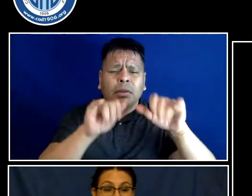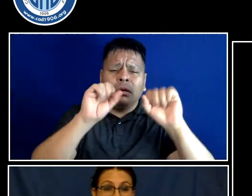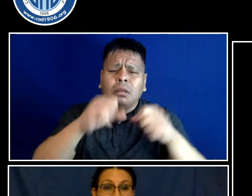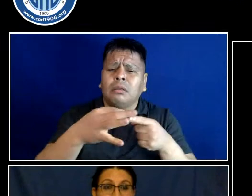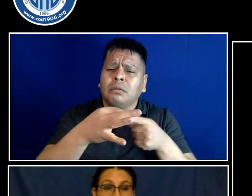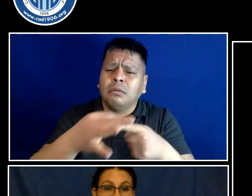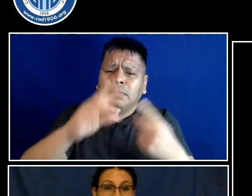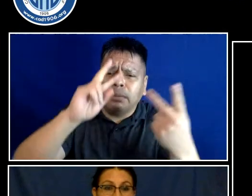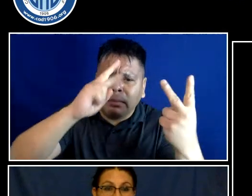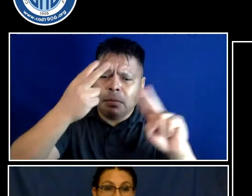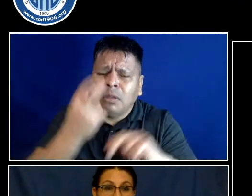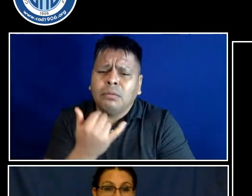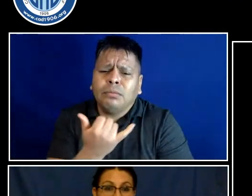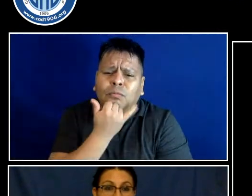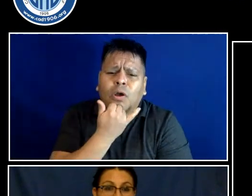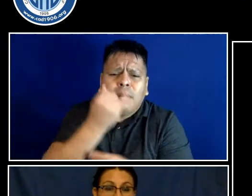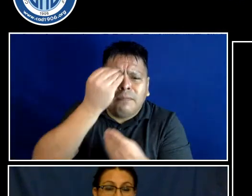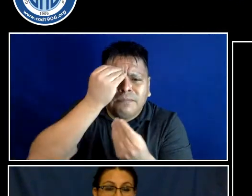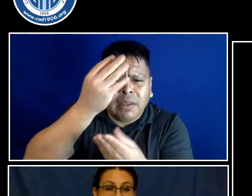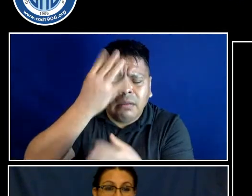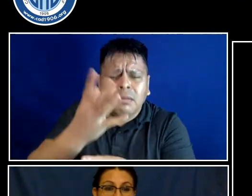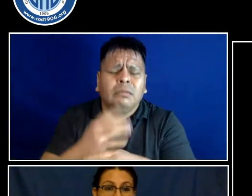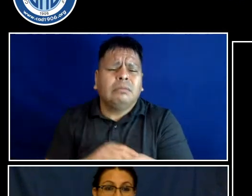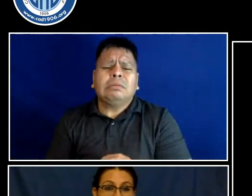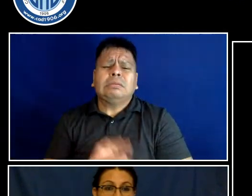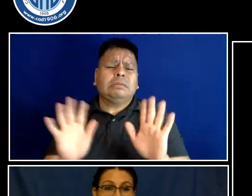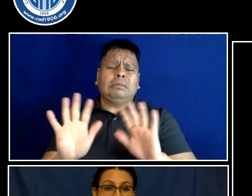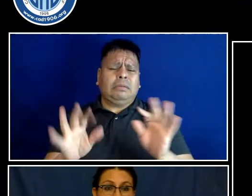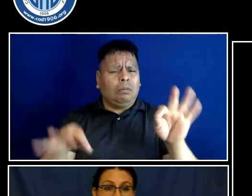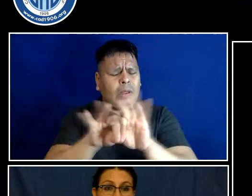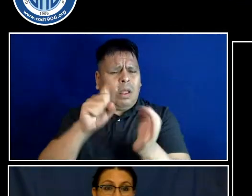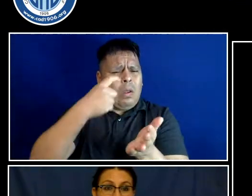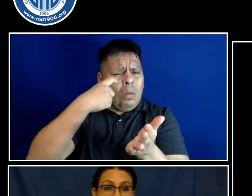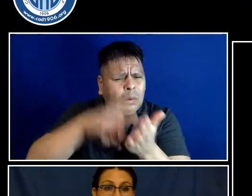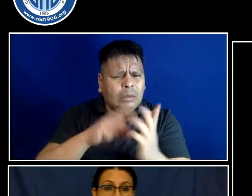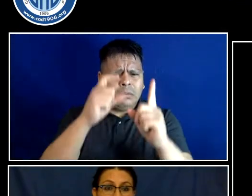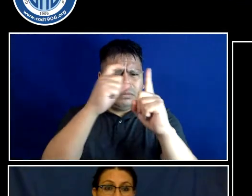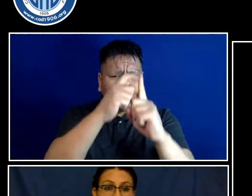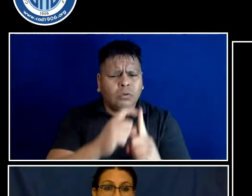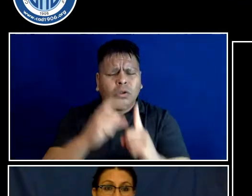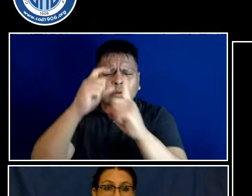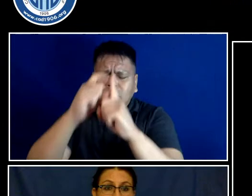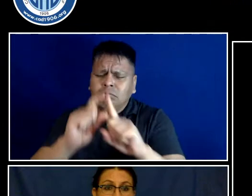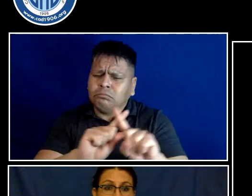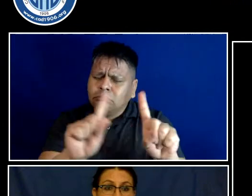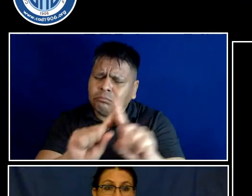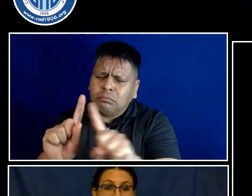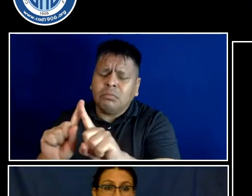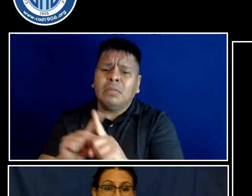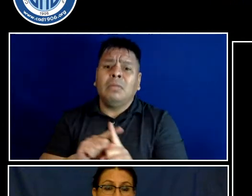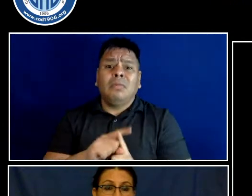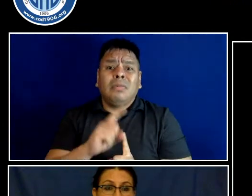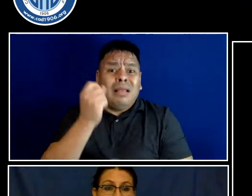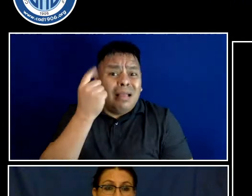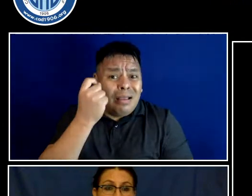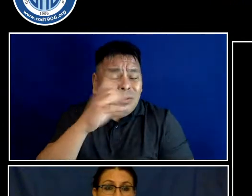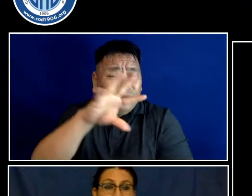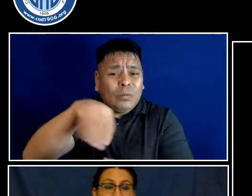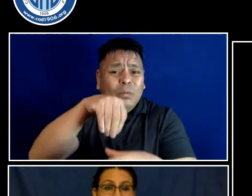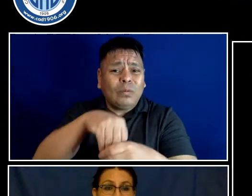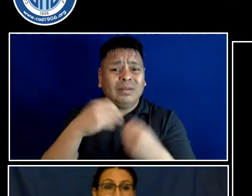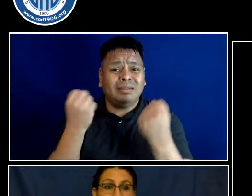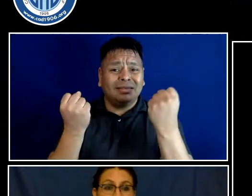terms can be used identically. There are different specialized uses. So a general application of the terms could lead